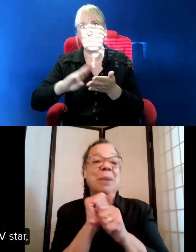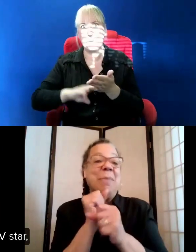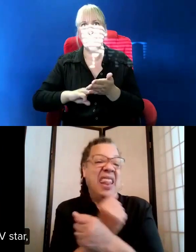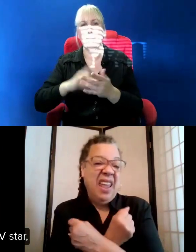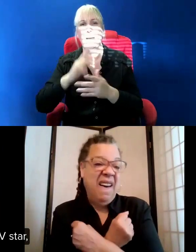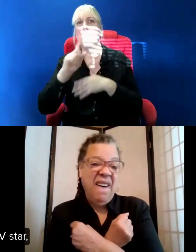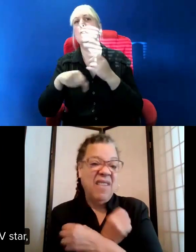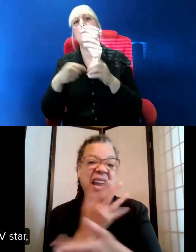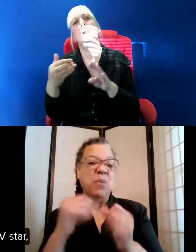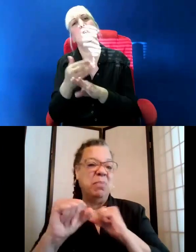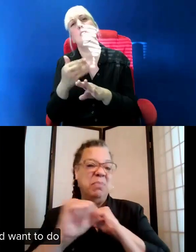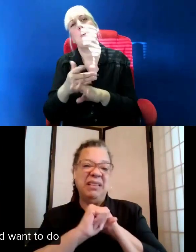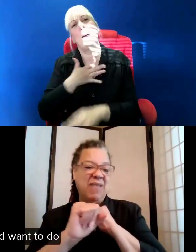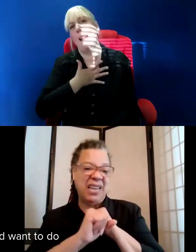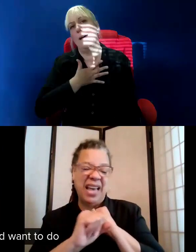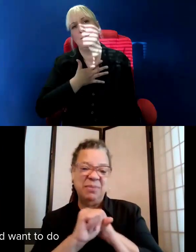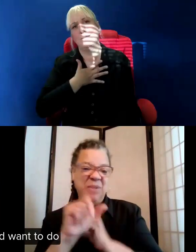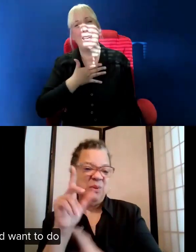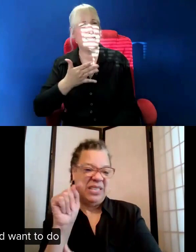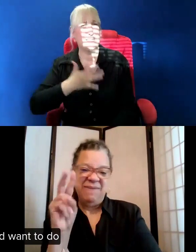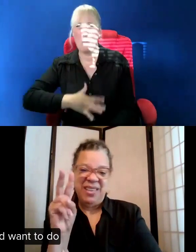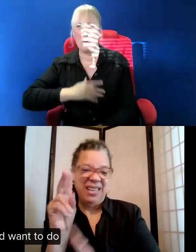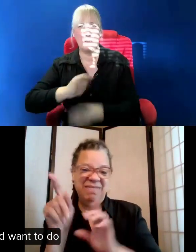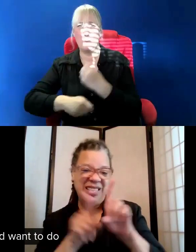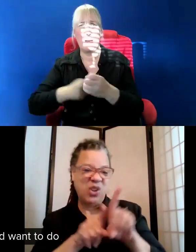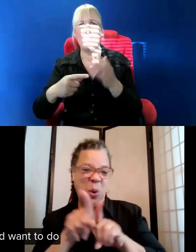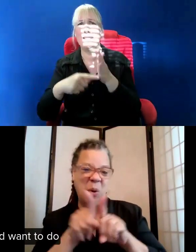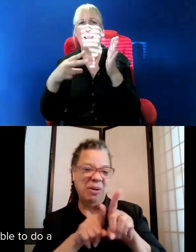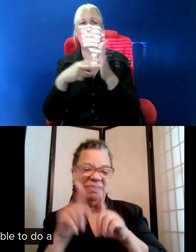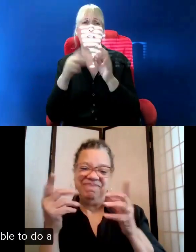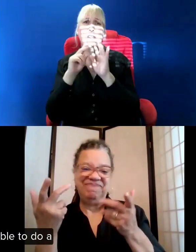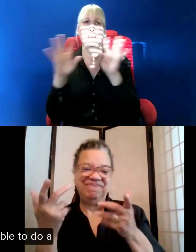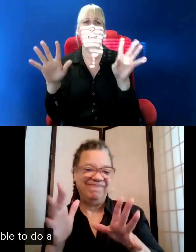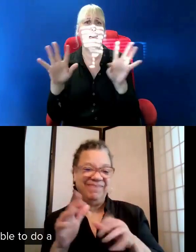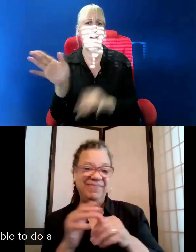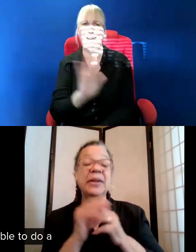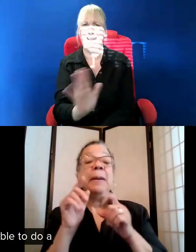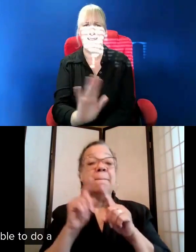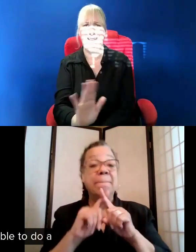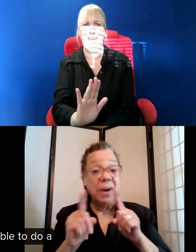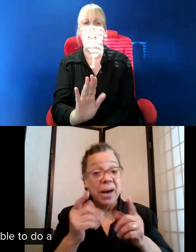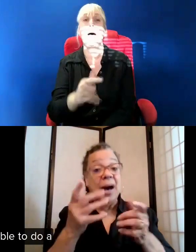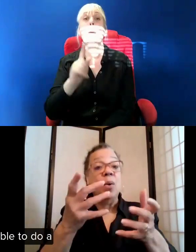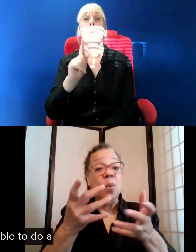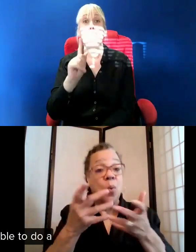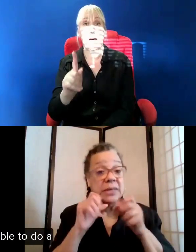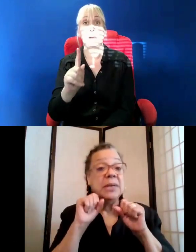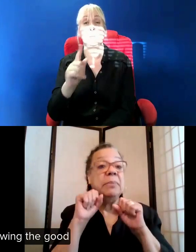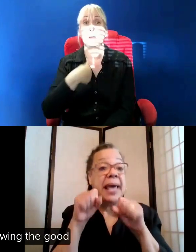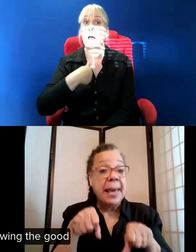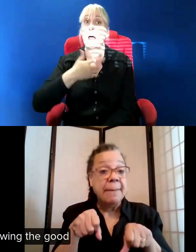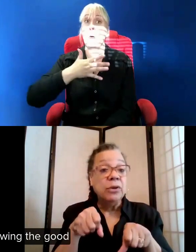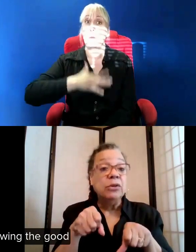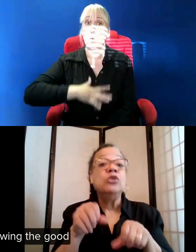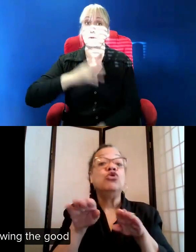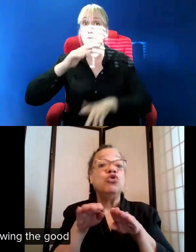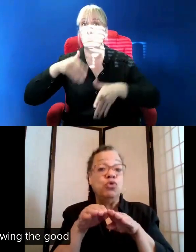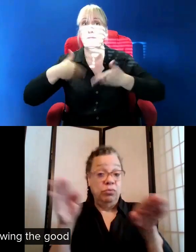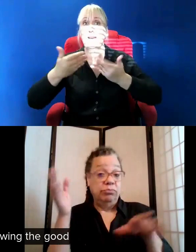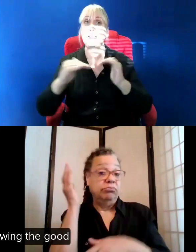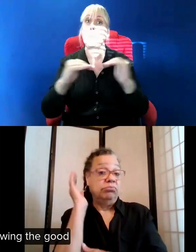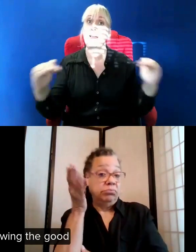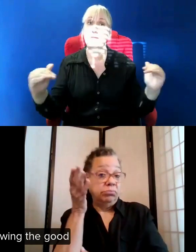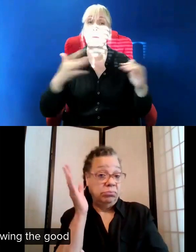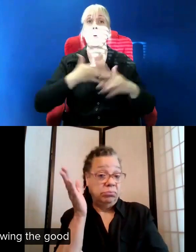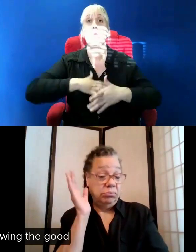be a TV star. What I did want to do was to be able to do a platform of